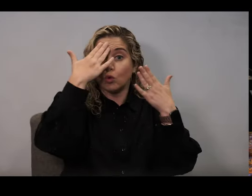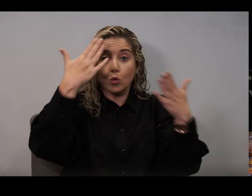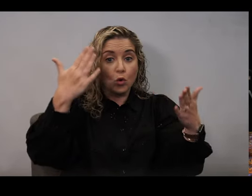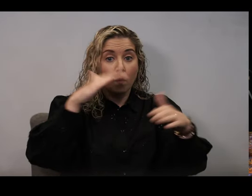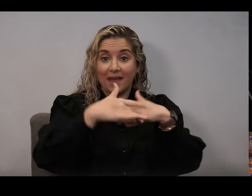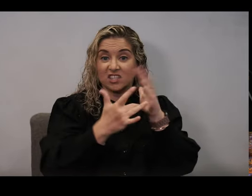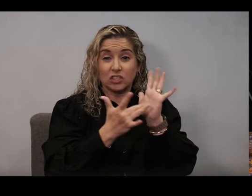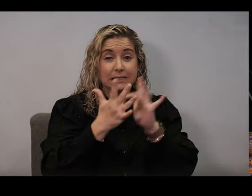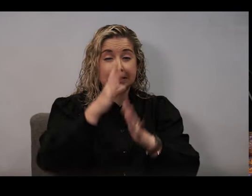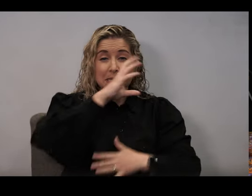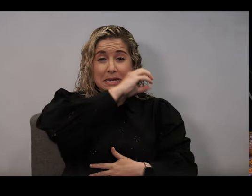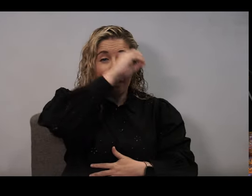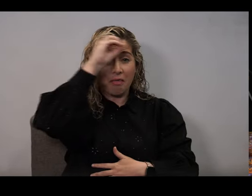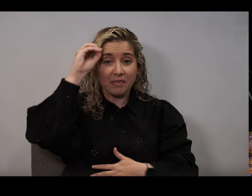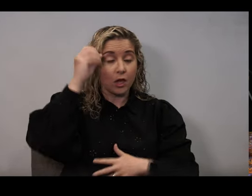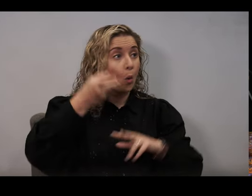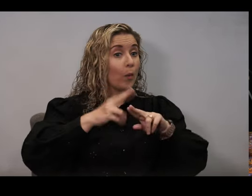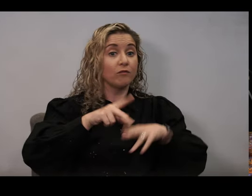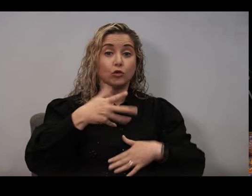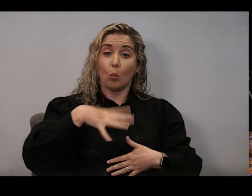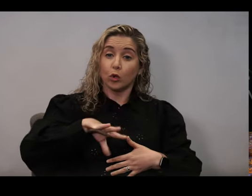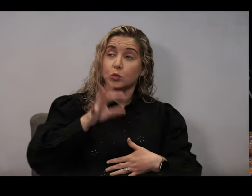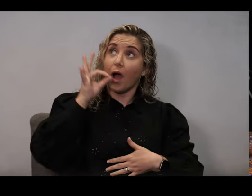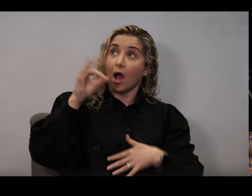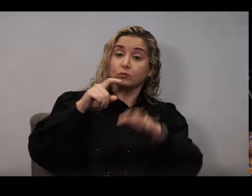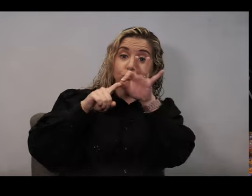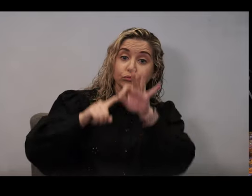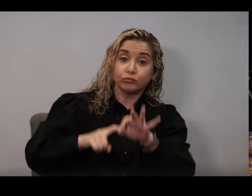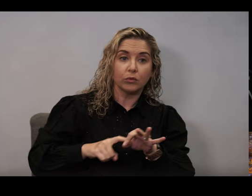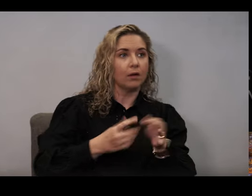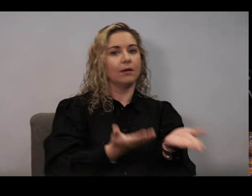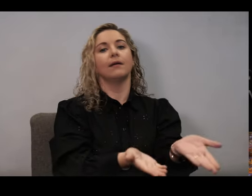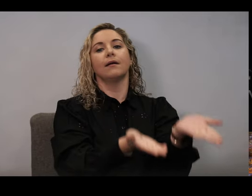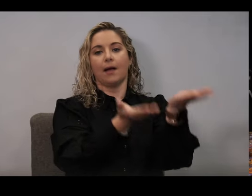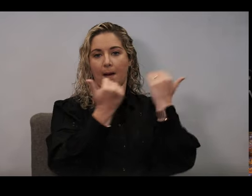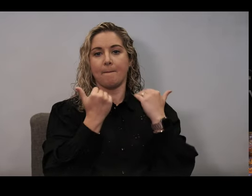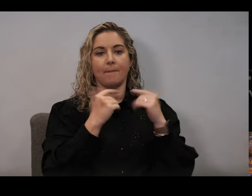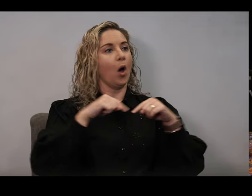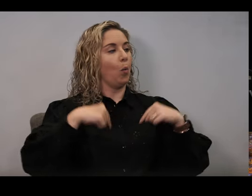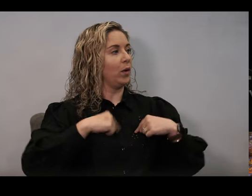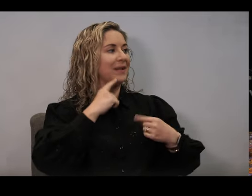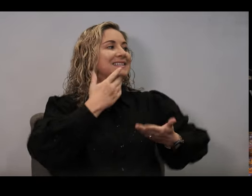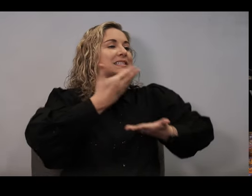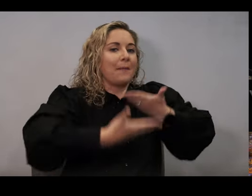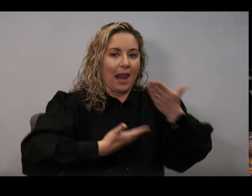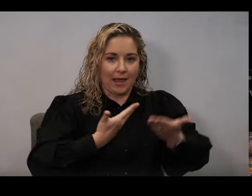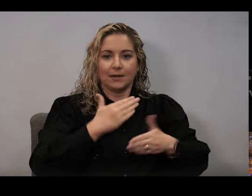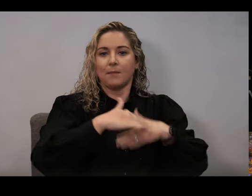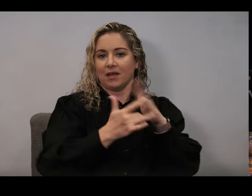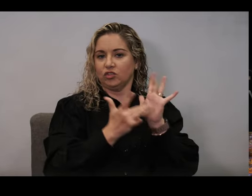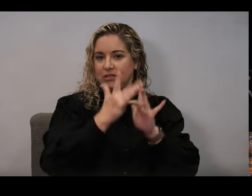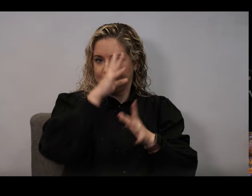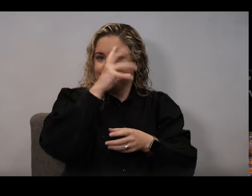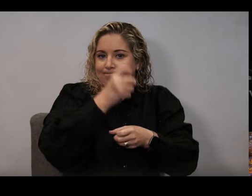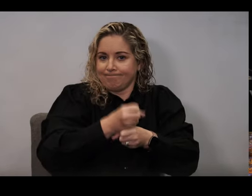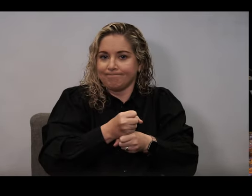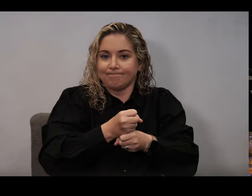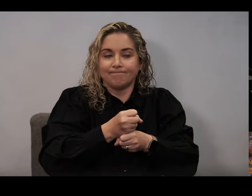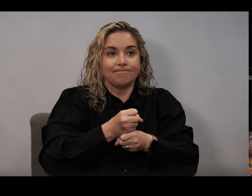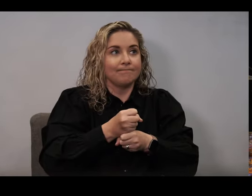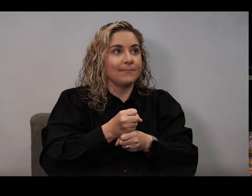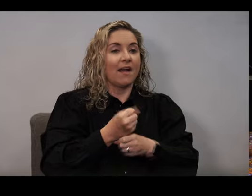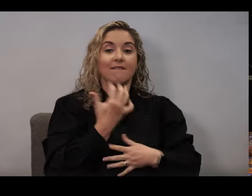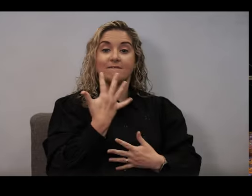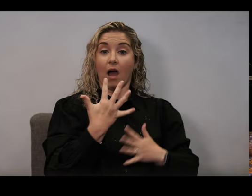maybe you've just got a bunch of questions. So I'd love to invite you along to us explaining Christianity. 5 Tuesday nights, you